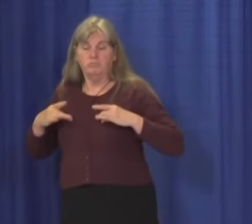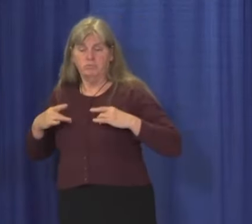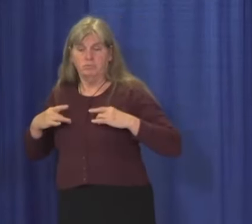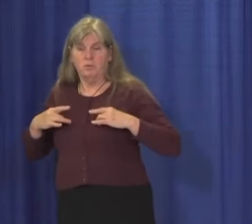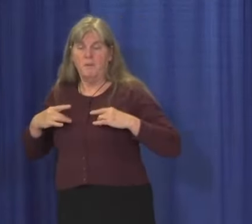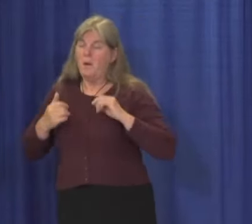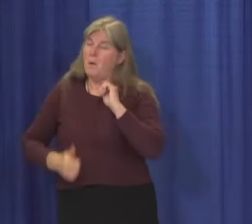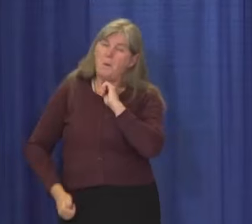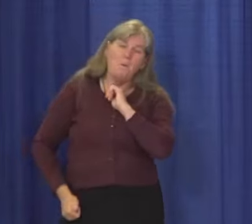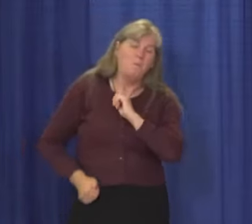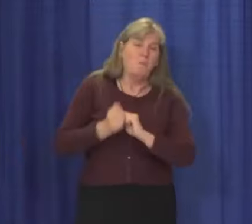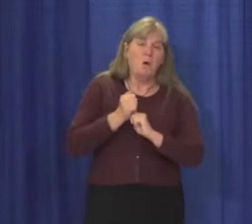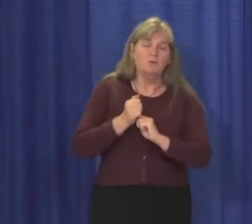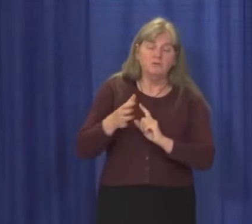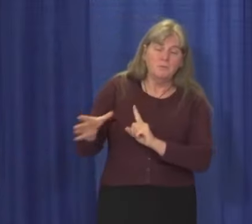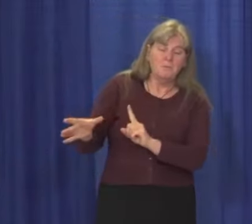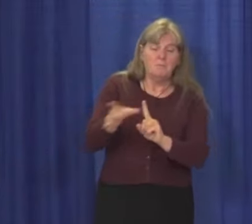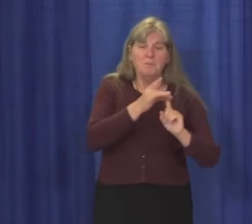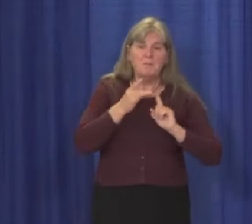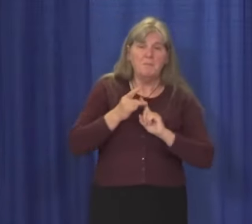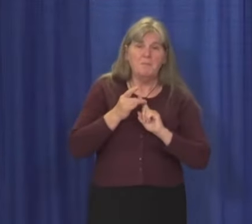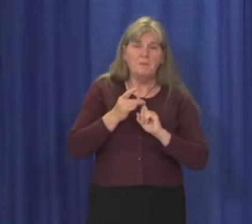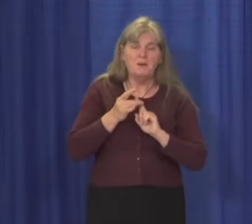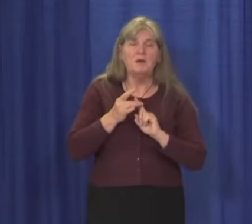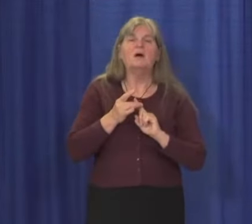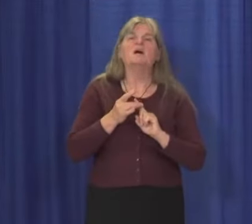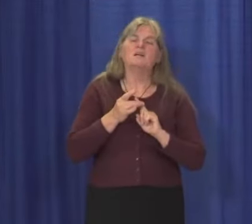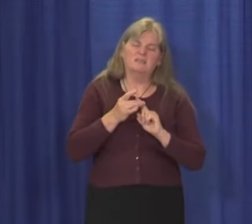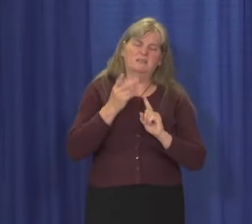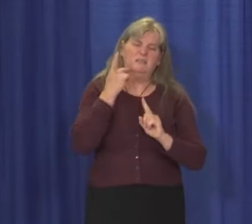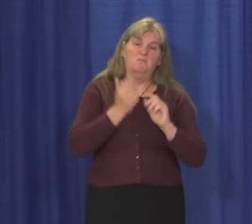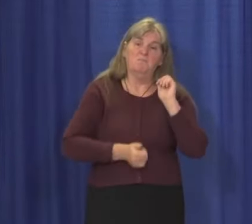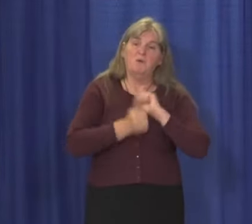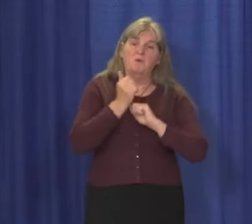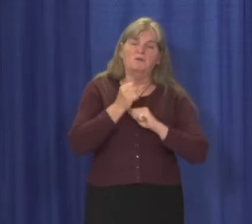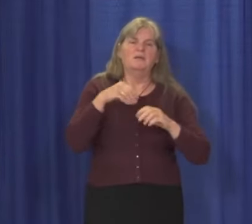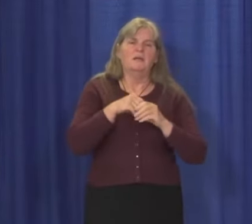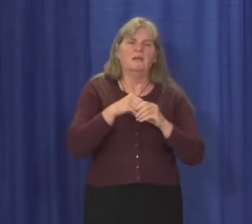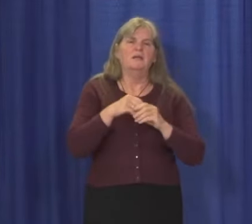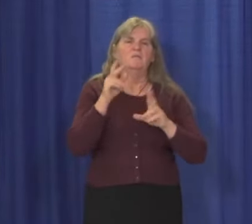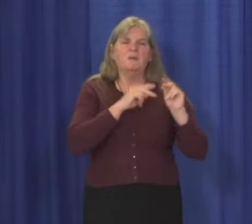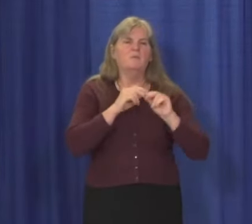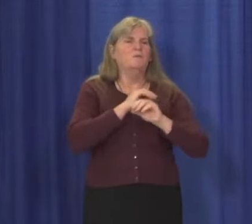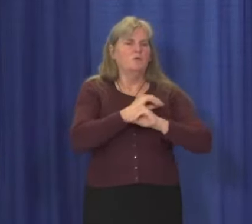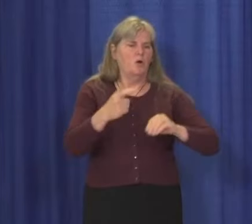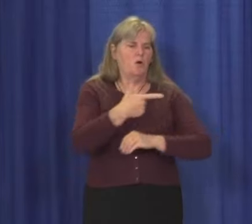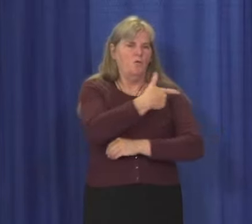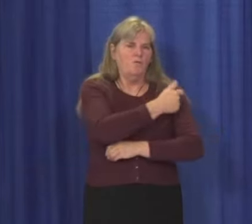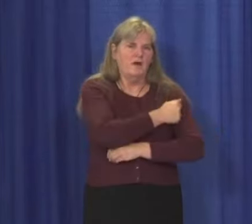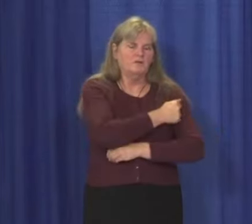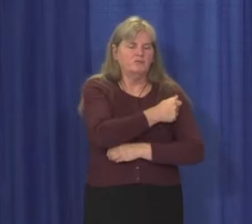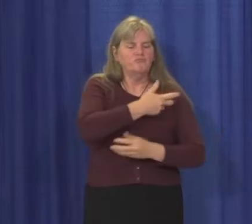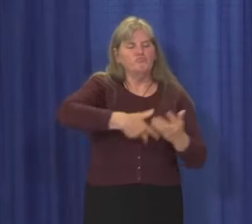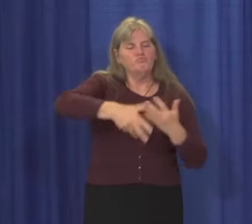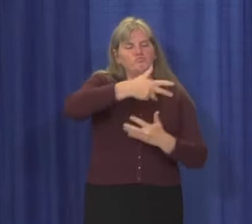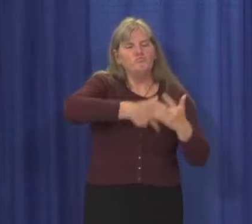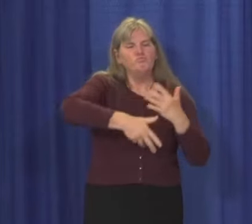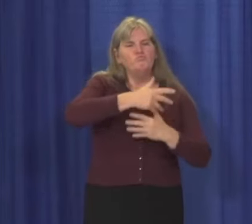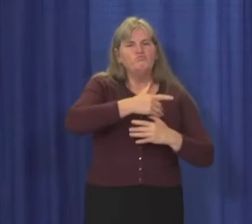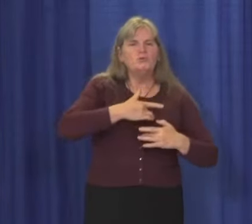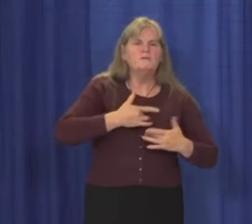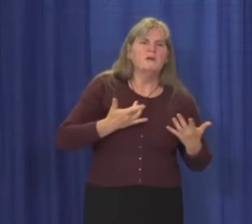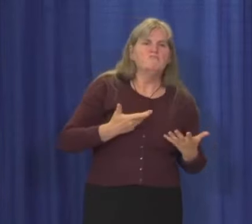social networks and gatherings of mostly unvaccinated individuals who are partaken or who did partake